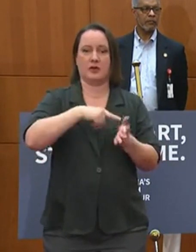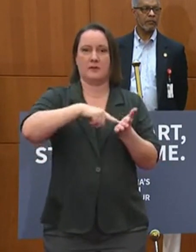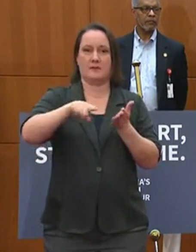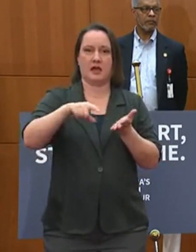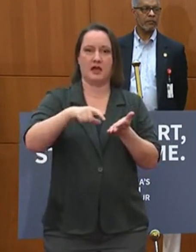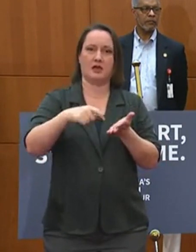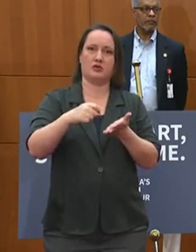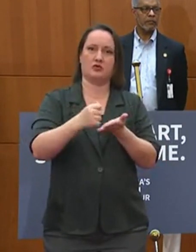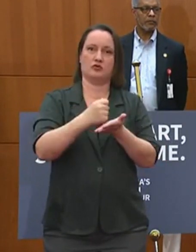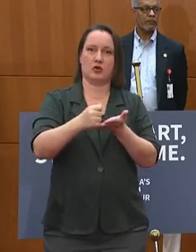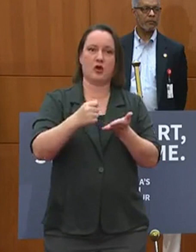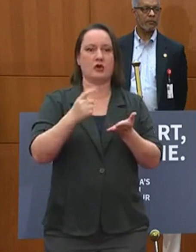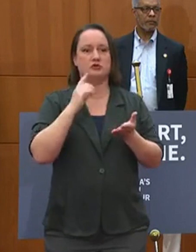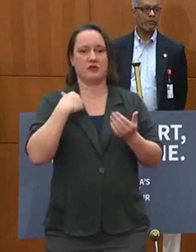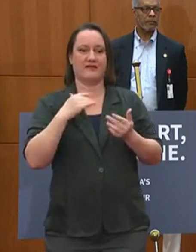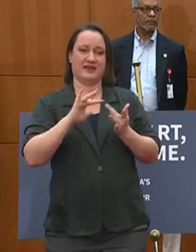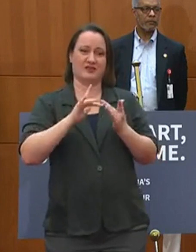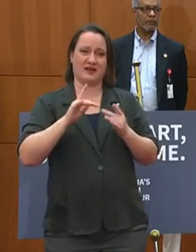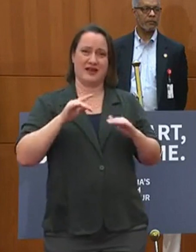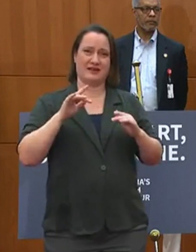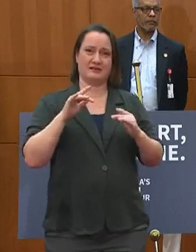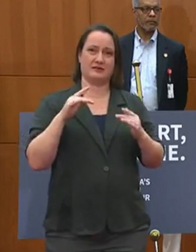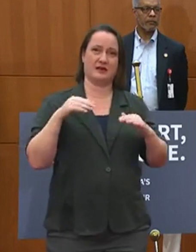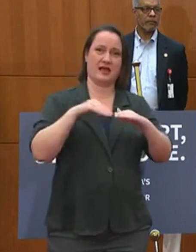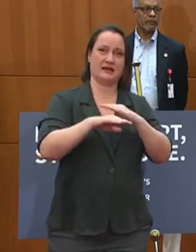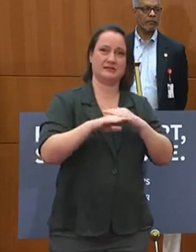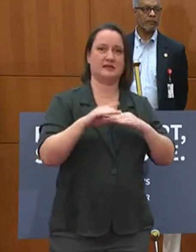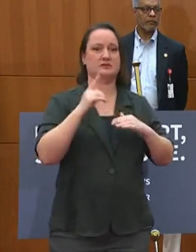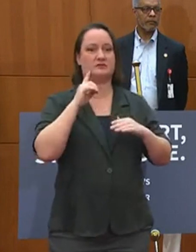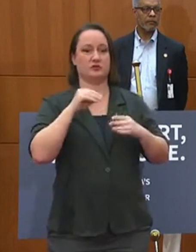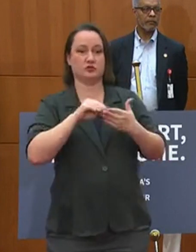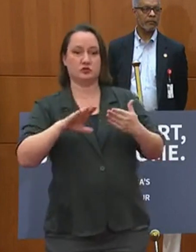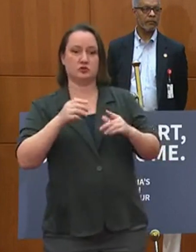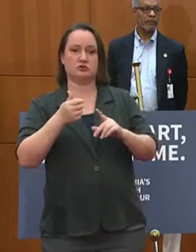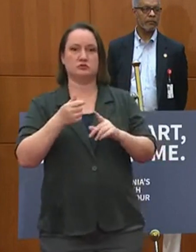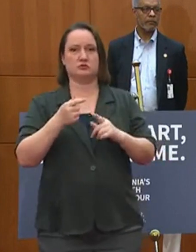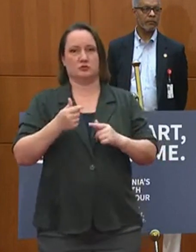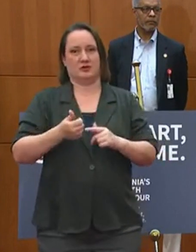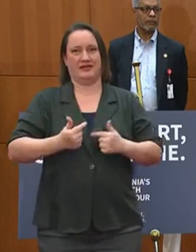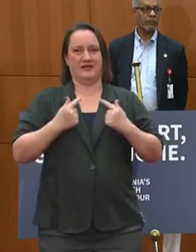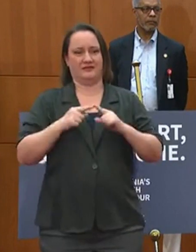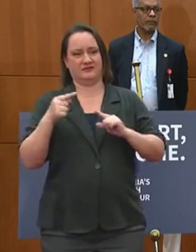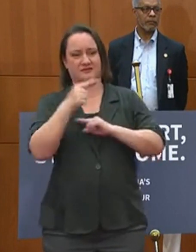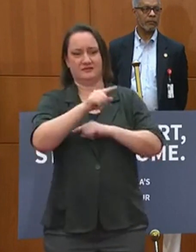access to students all the way on the other side of the Commonwealth in Bristol.